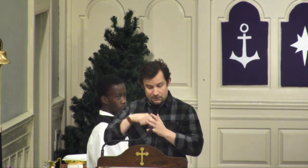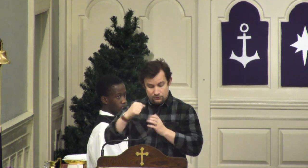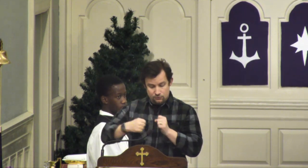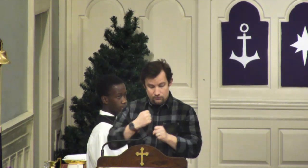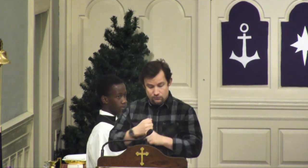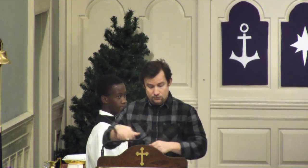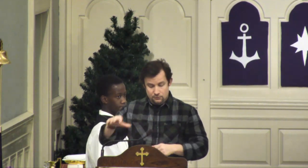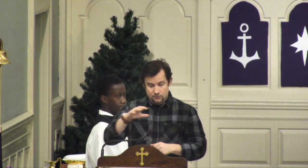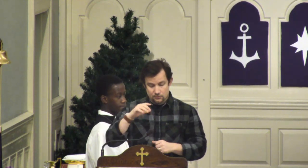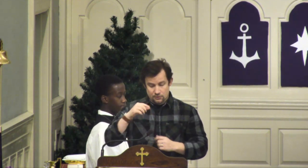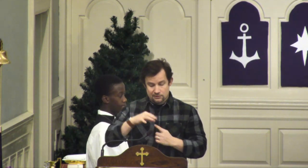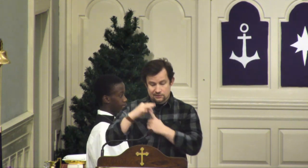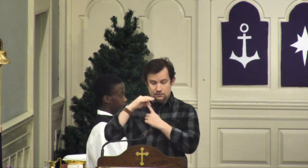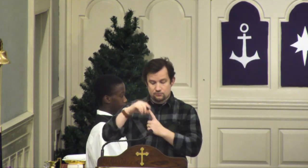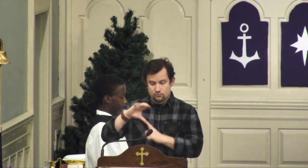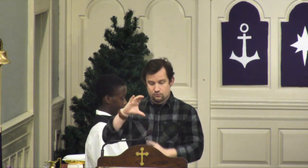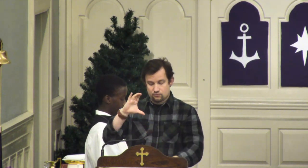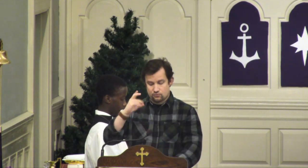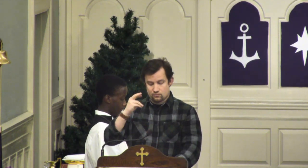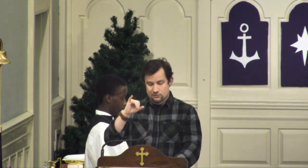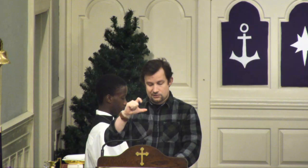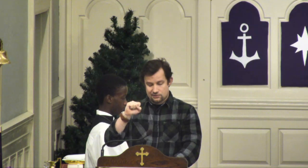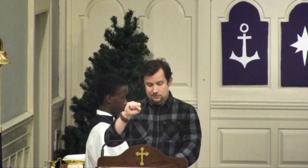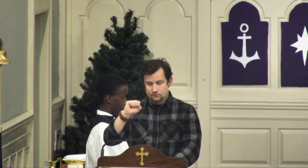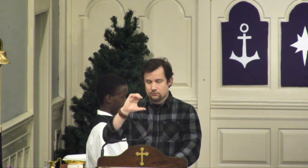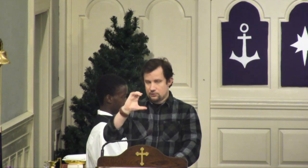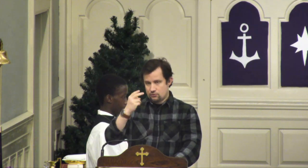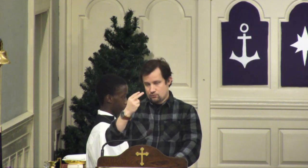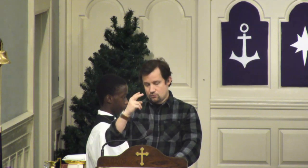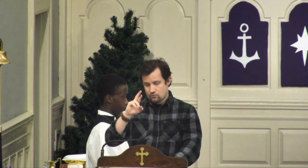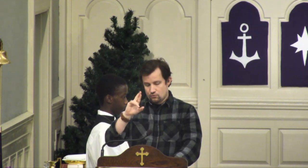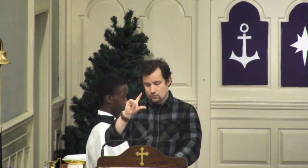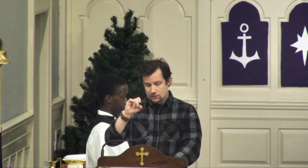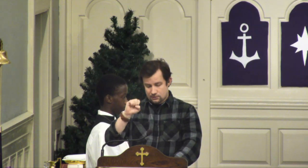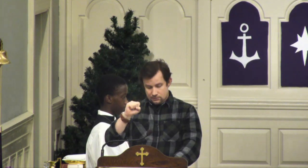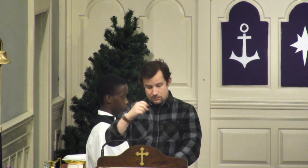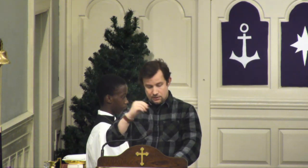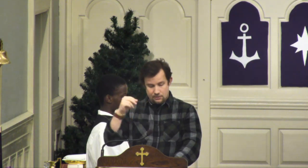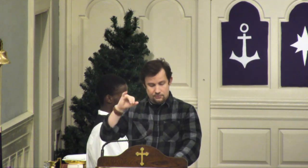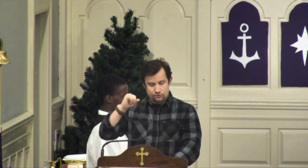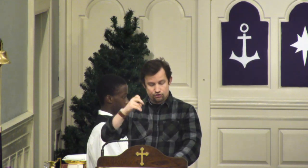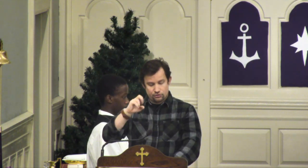communion this year, especially Charles and Jerry.